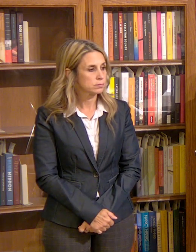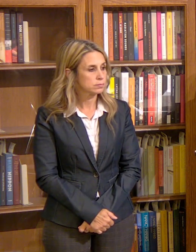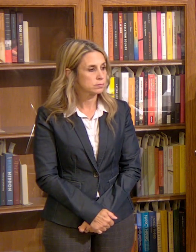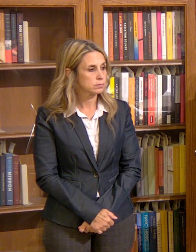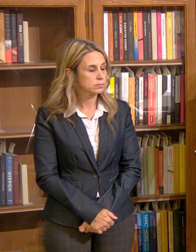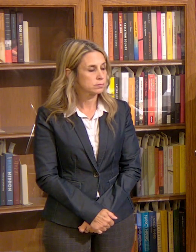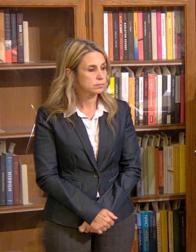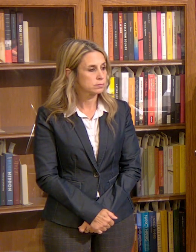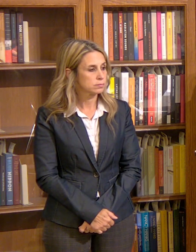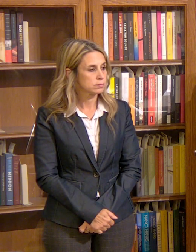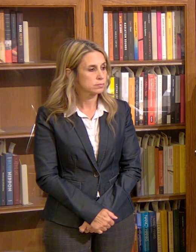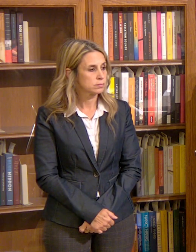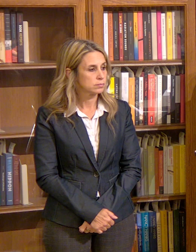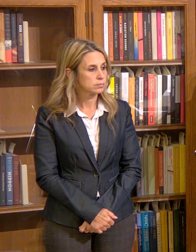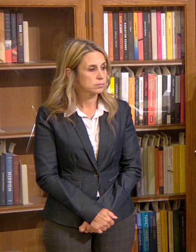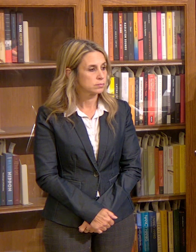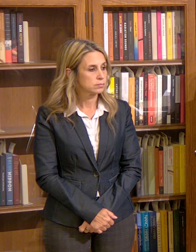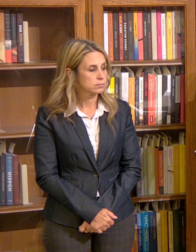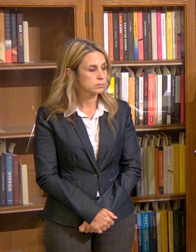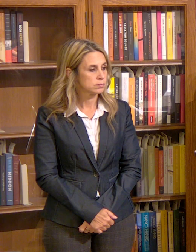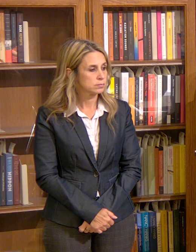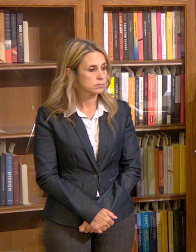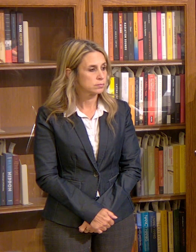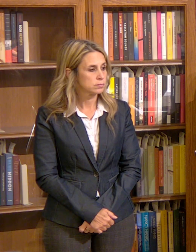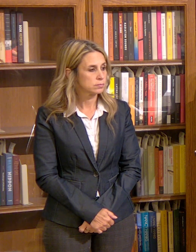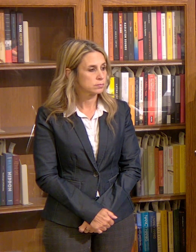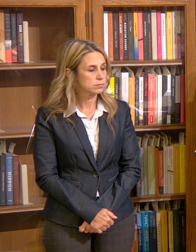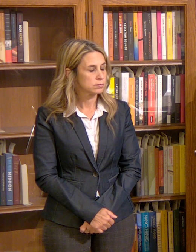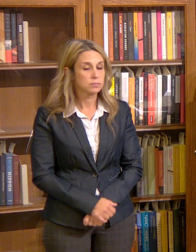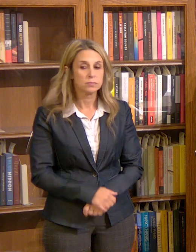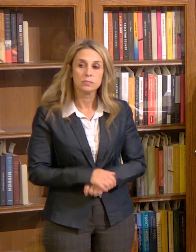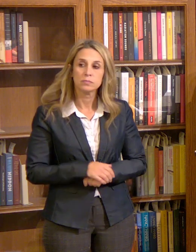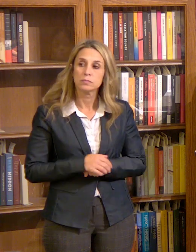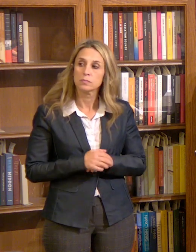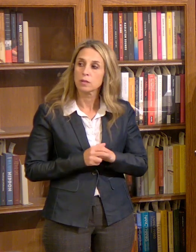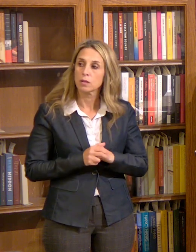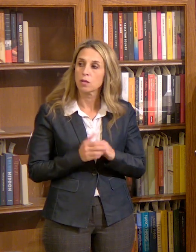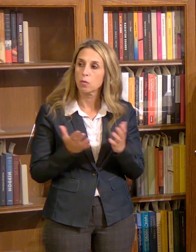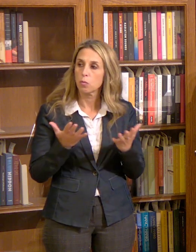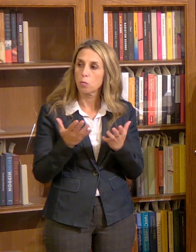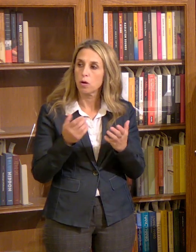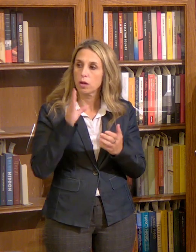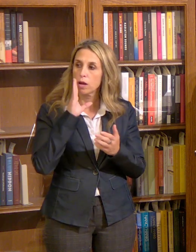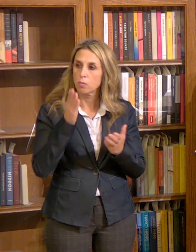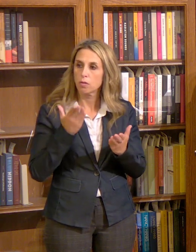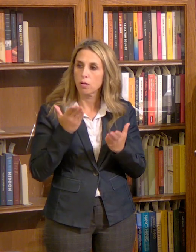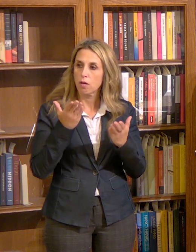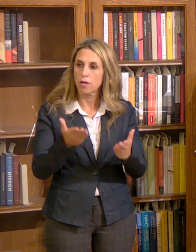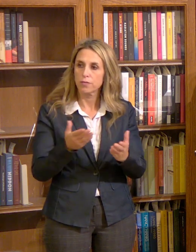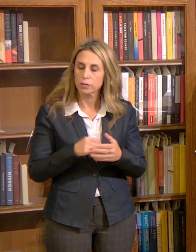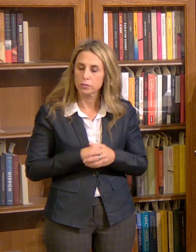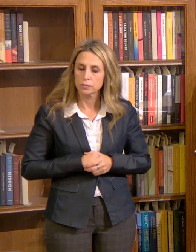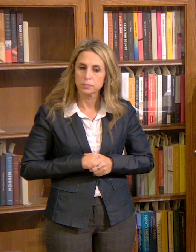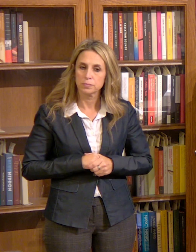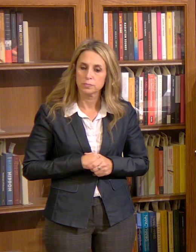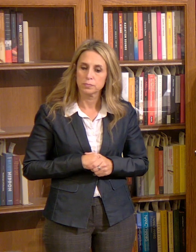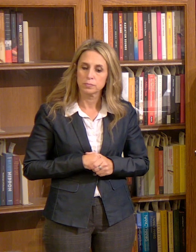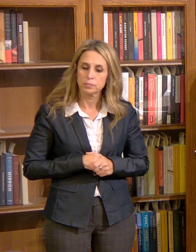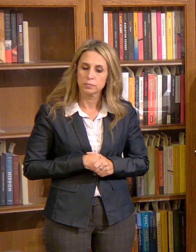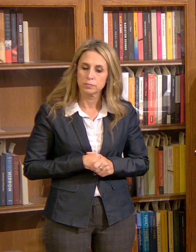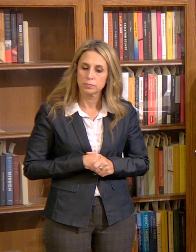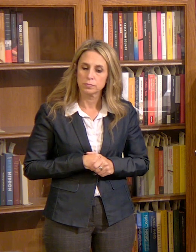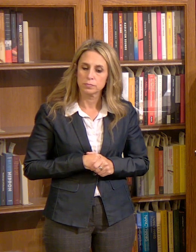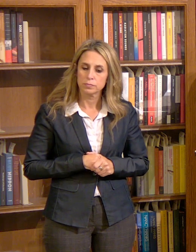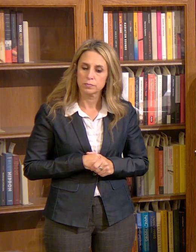so what I would offer is that and this this